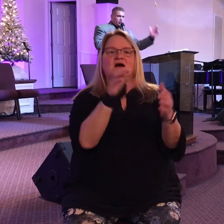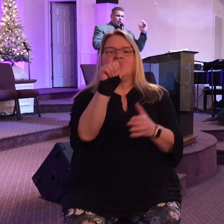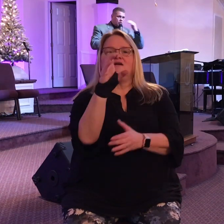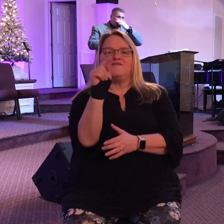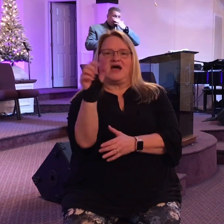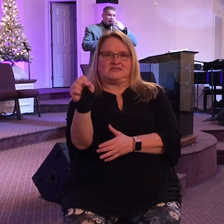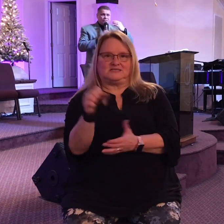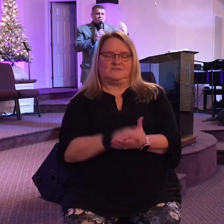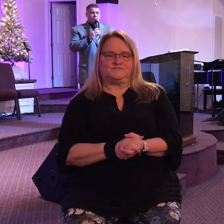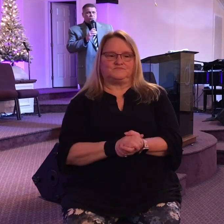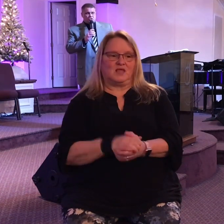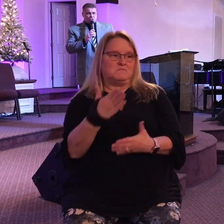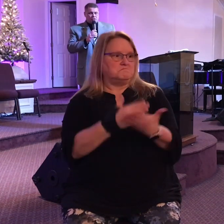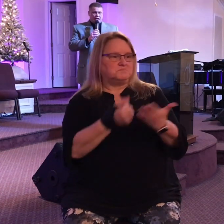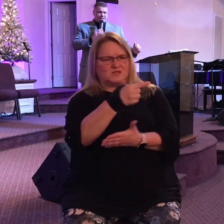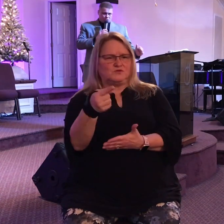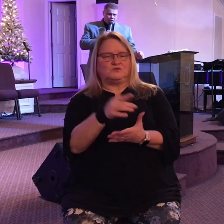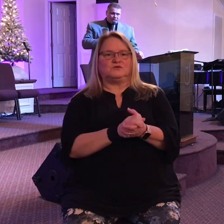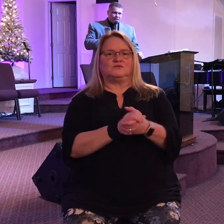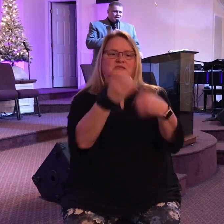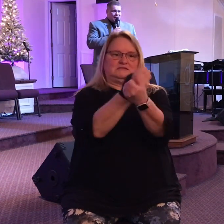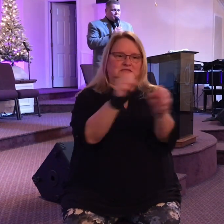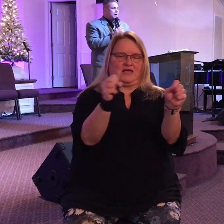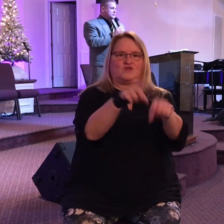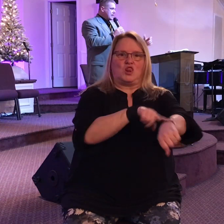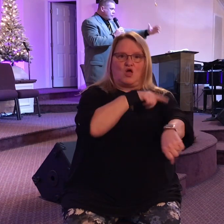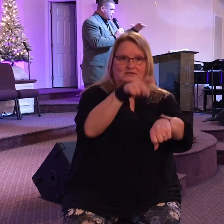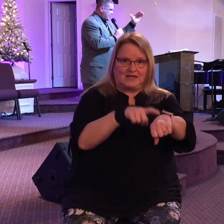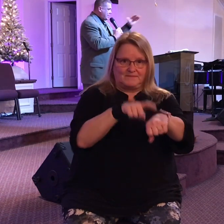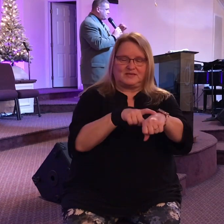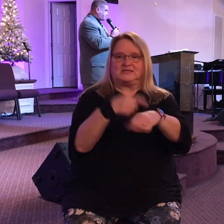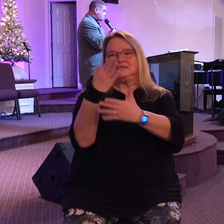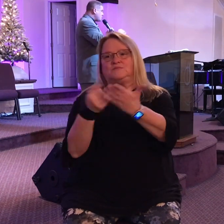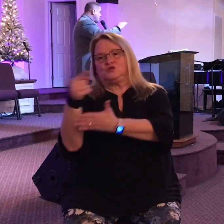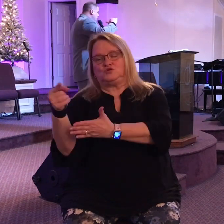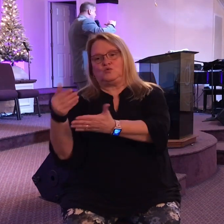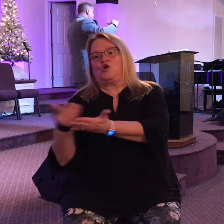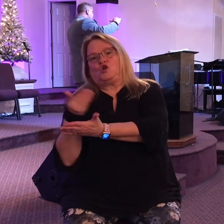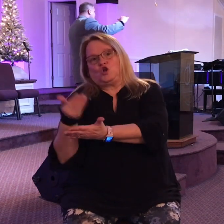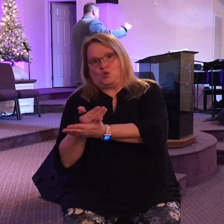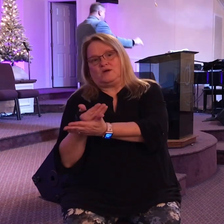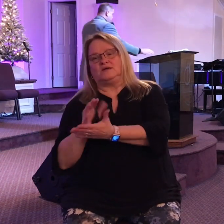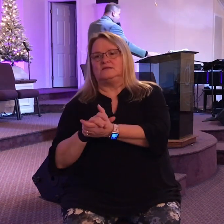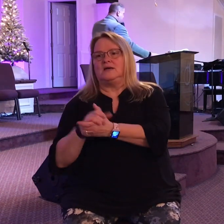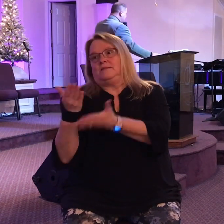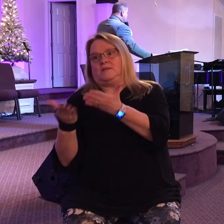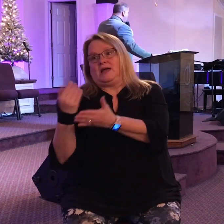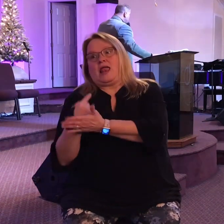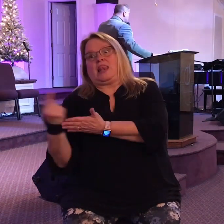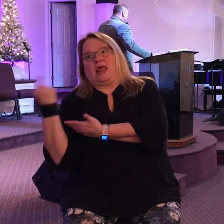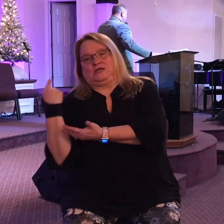on this journey longer than I have, and some of you just started last week. And because of that, we try to hit every level of